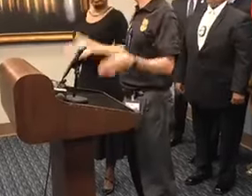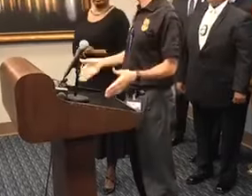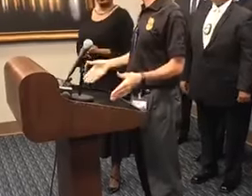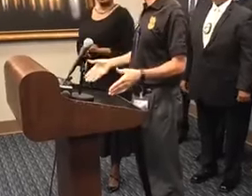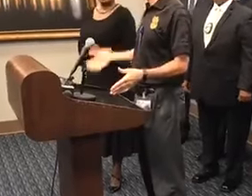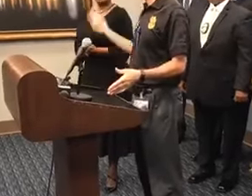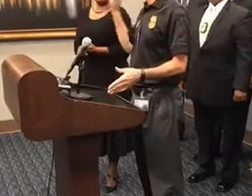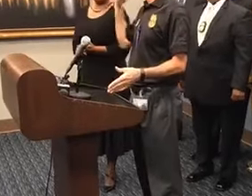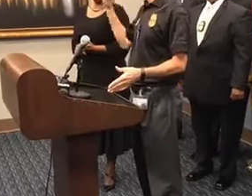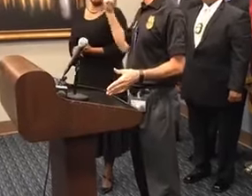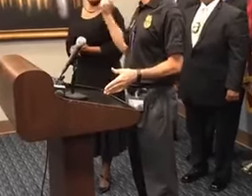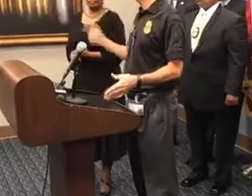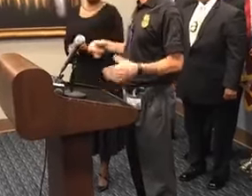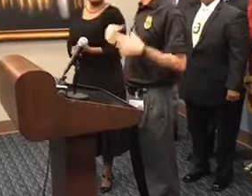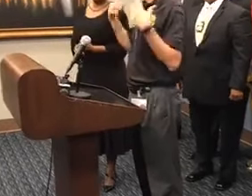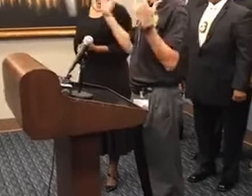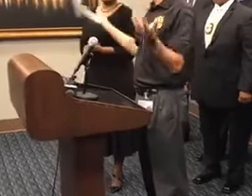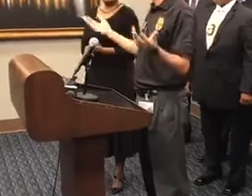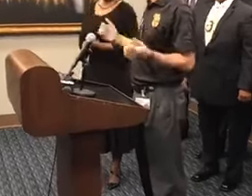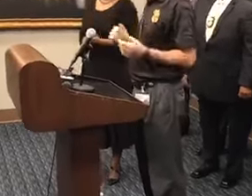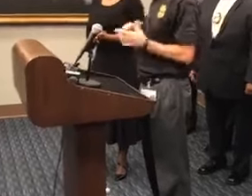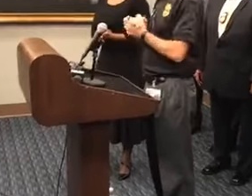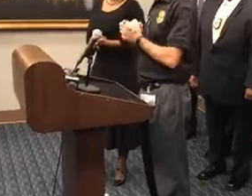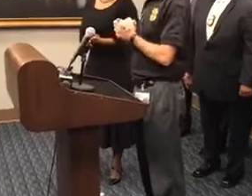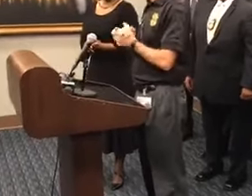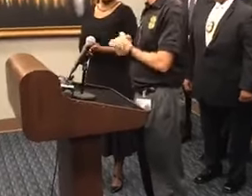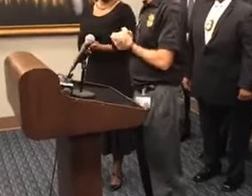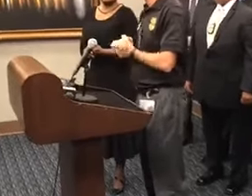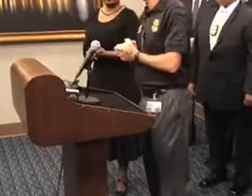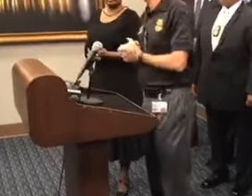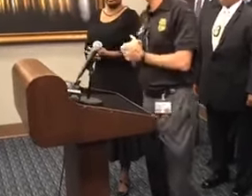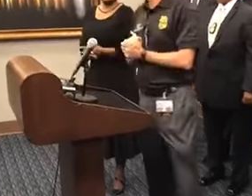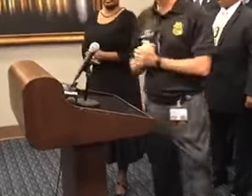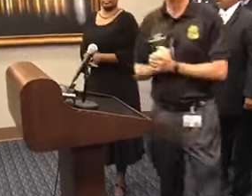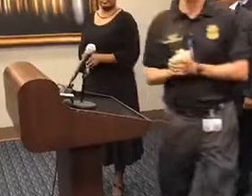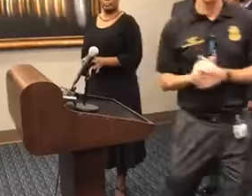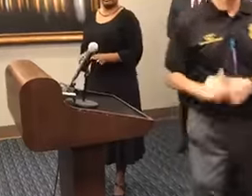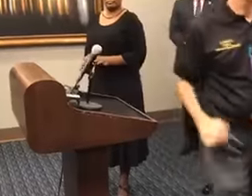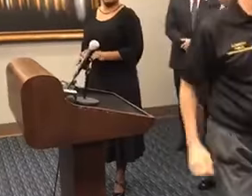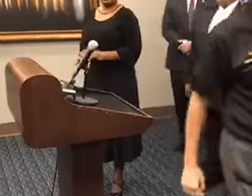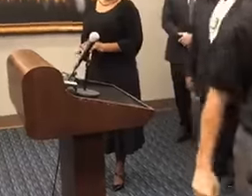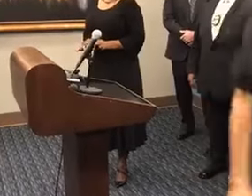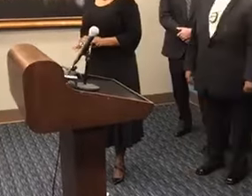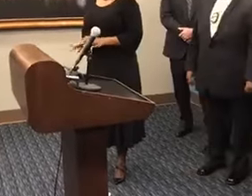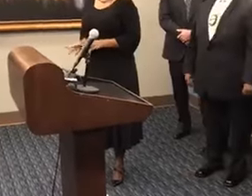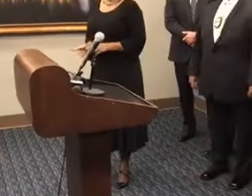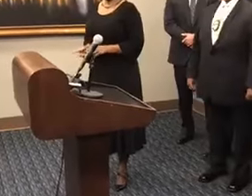Dugan's gonna stand here, do a 5 count in his head so you can prepare your live stuff. Ready to go.